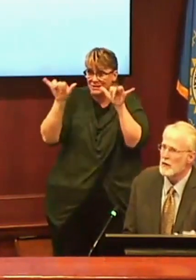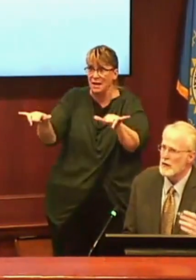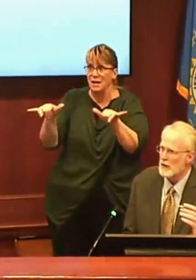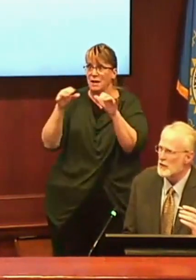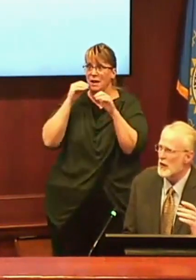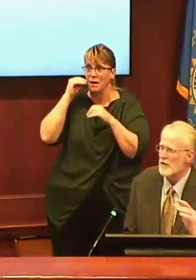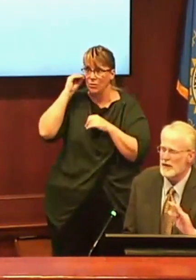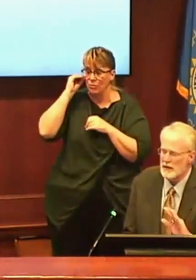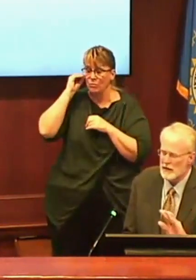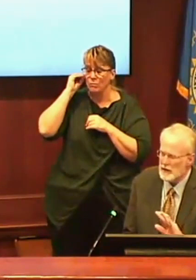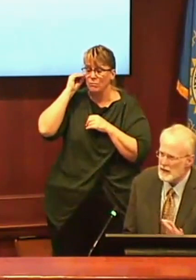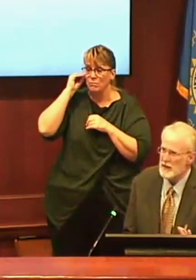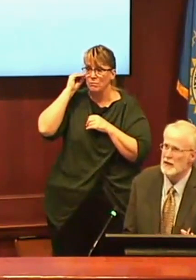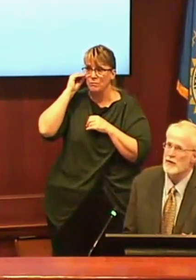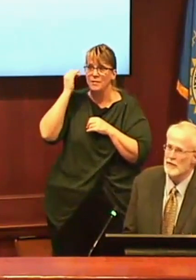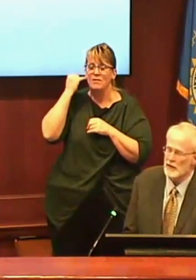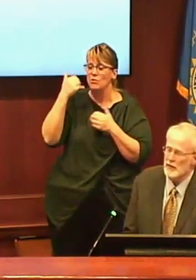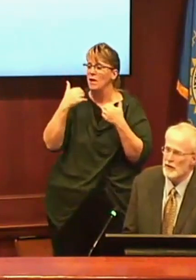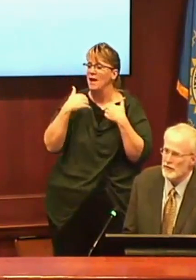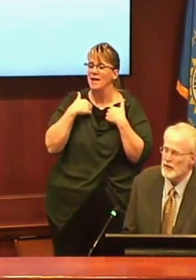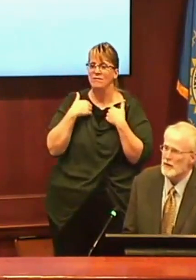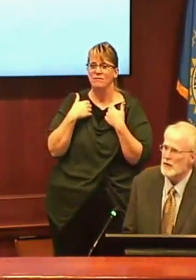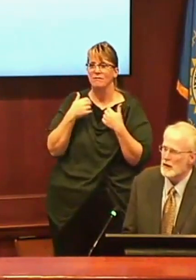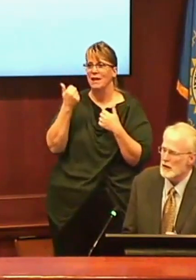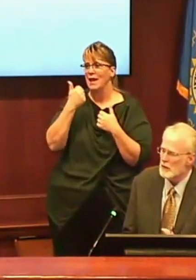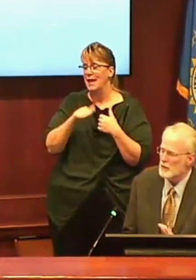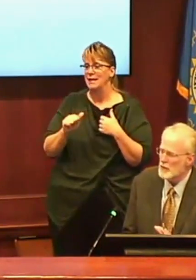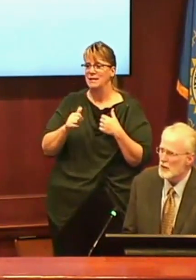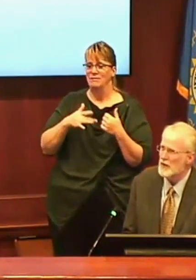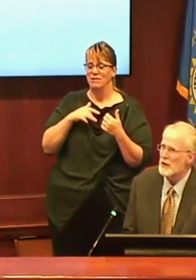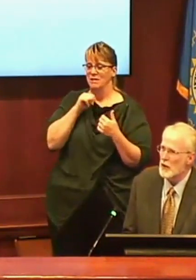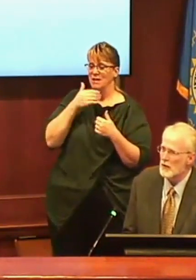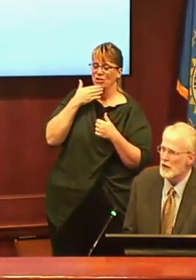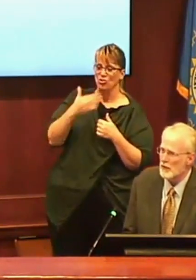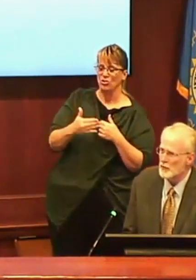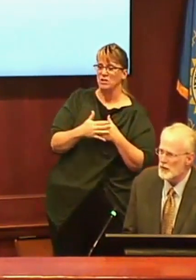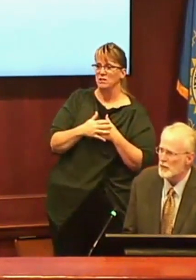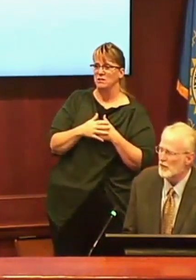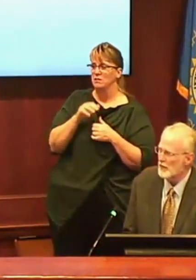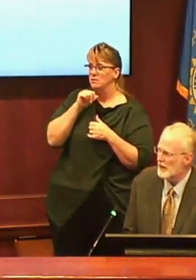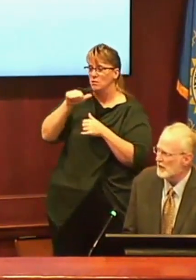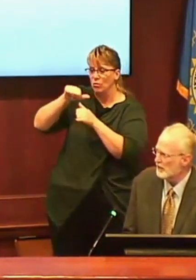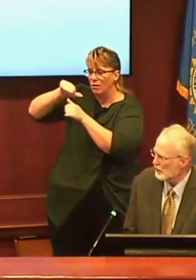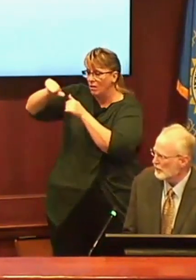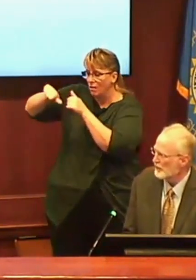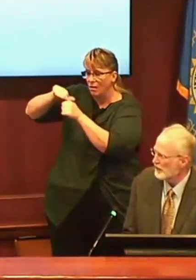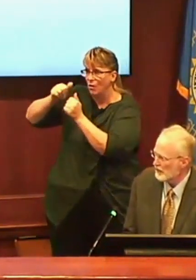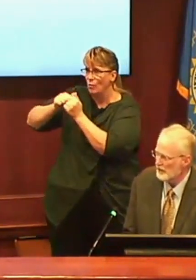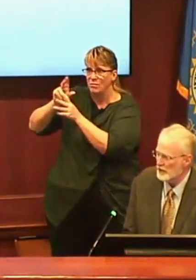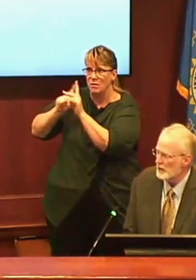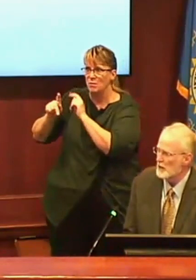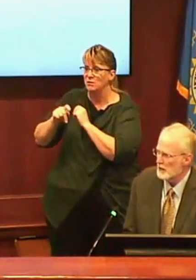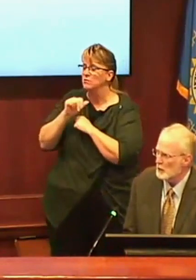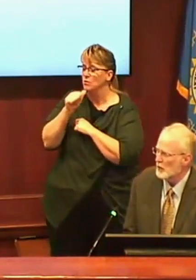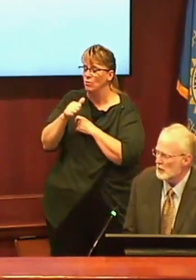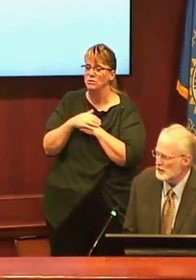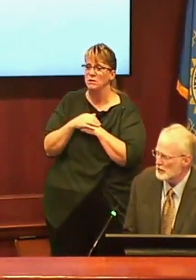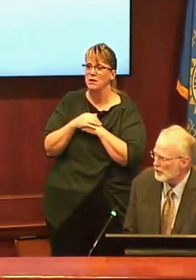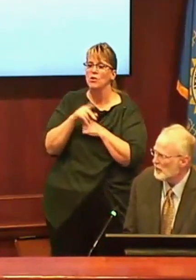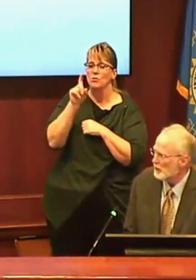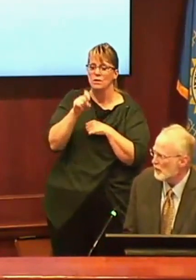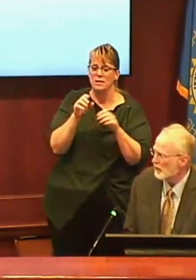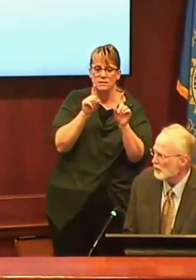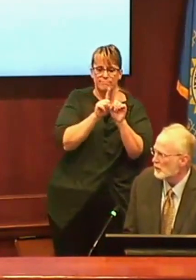home. If you have any hint of illness, not being around other people, that social distancing